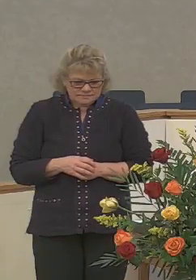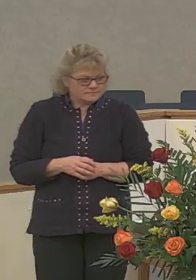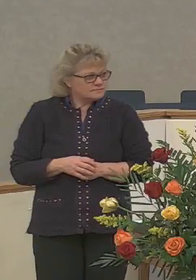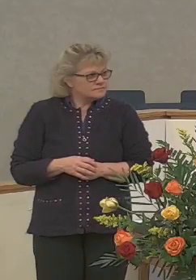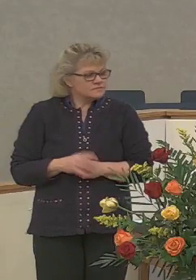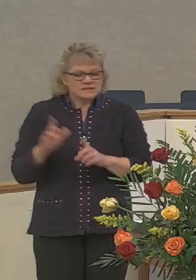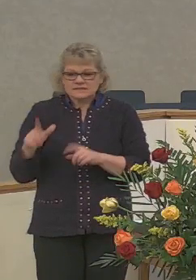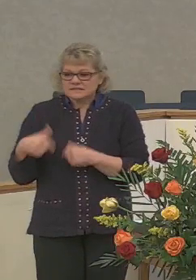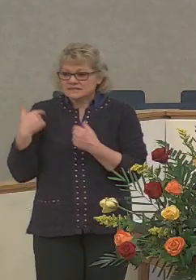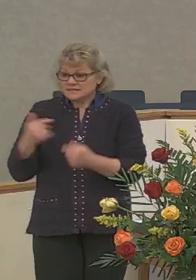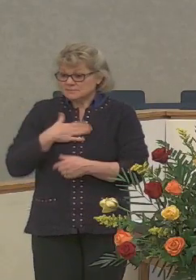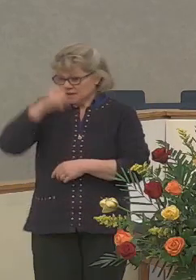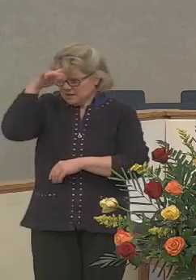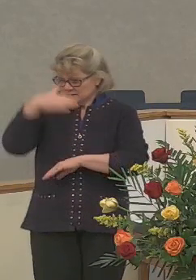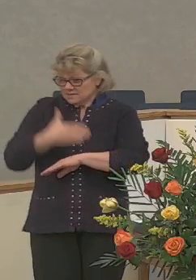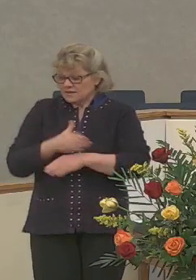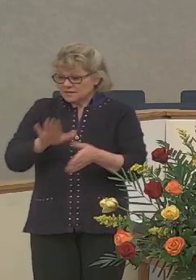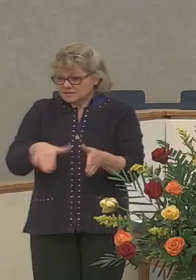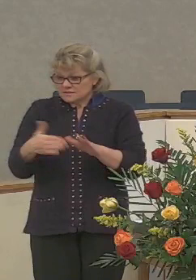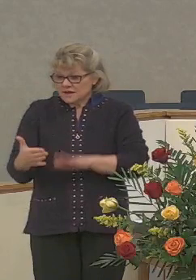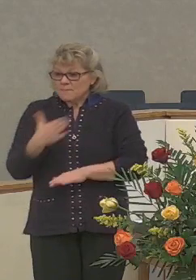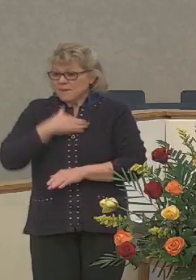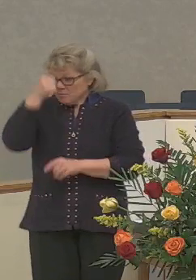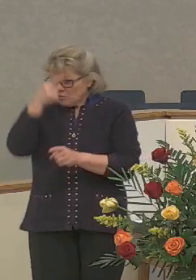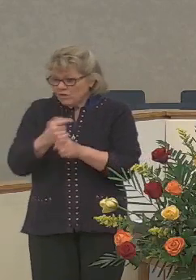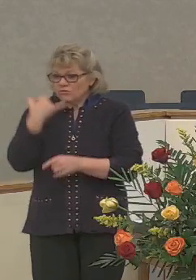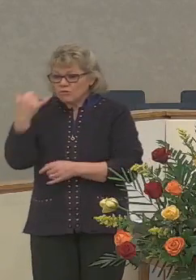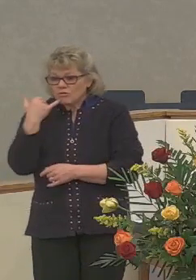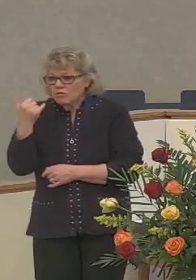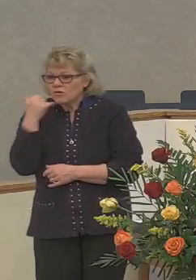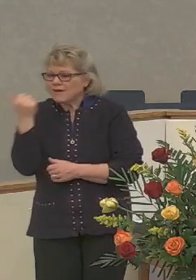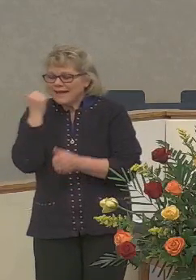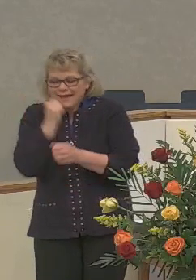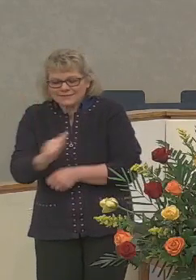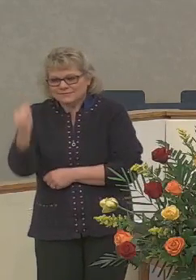Ever since my son died, my brother called me every day.